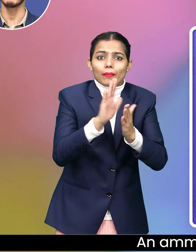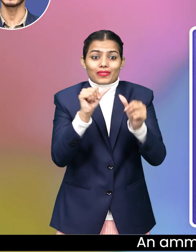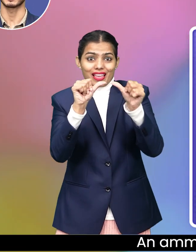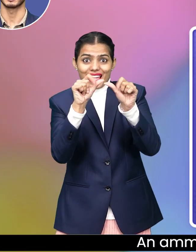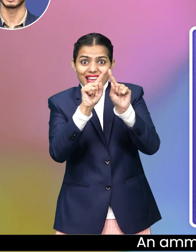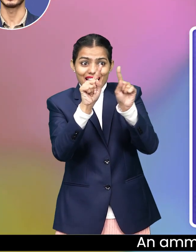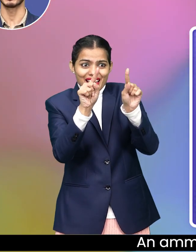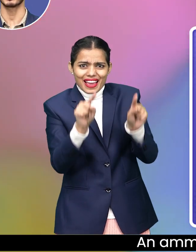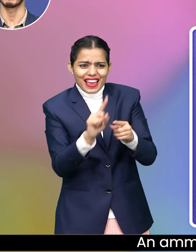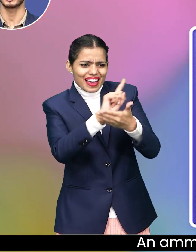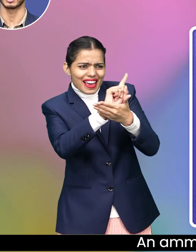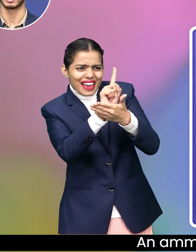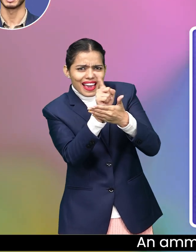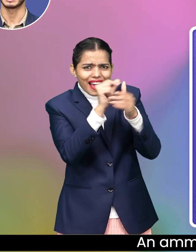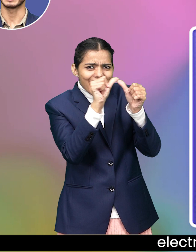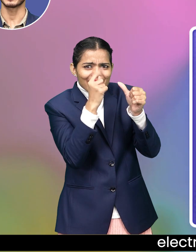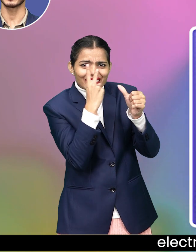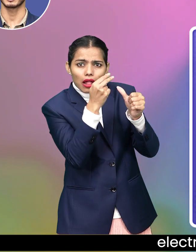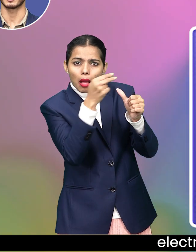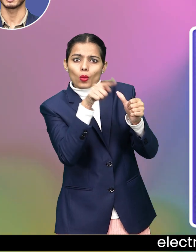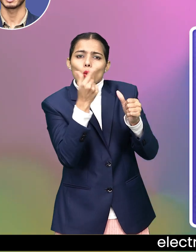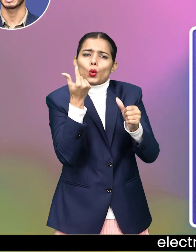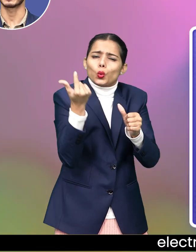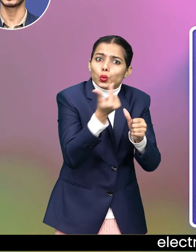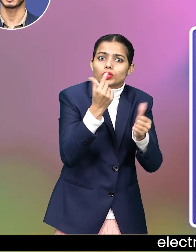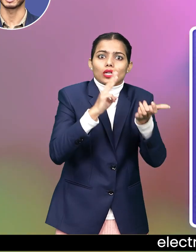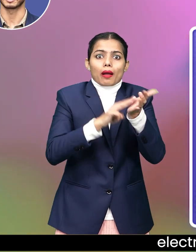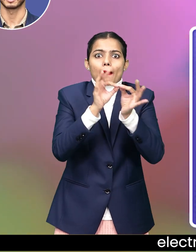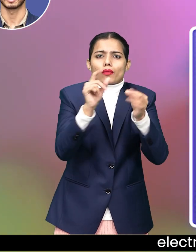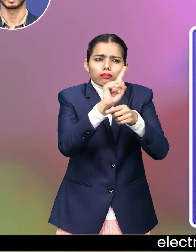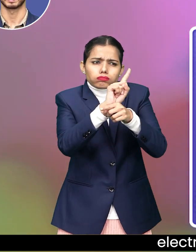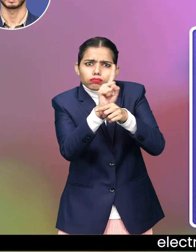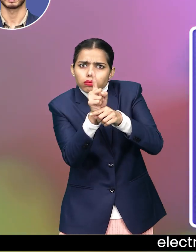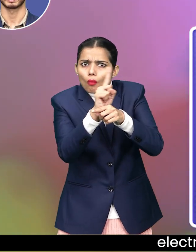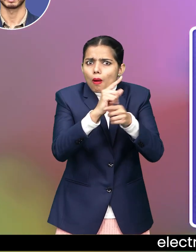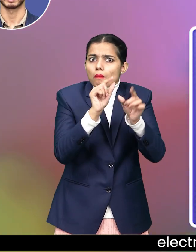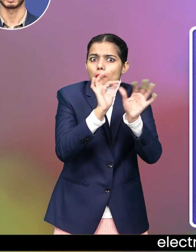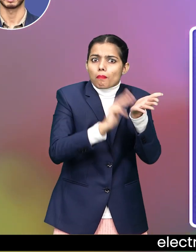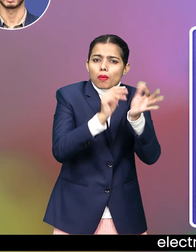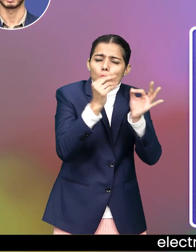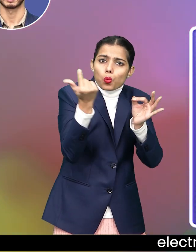An ammeter is used to measure electric current in a circuit.